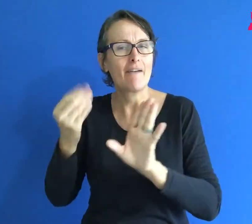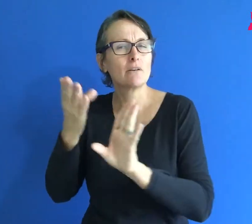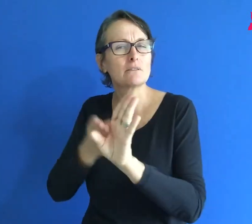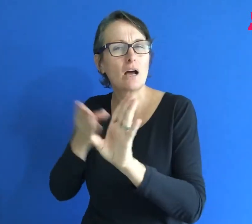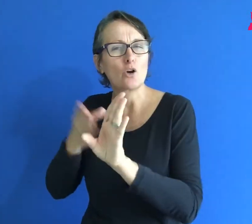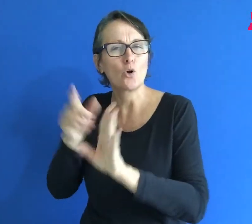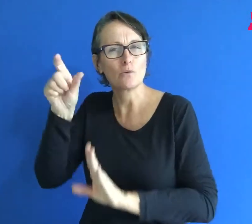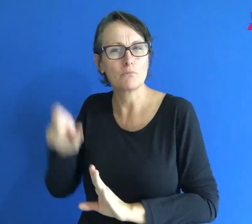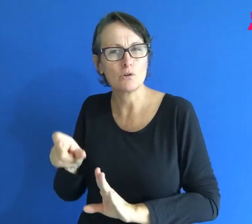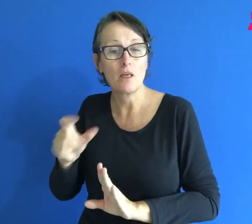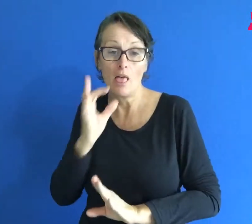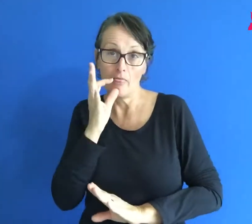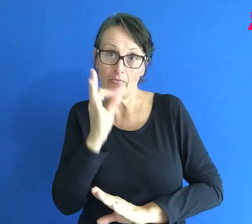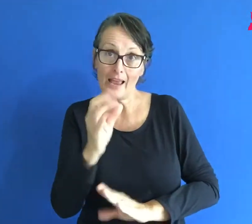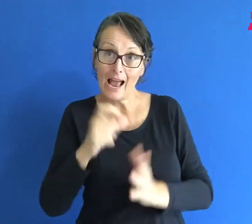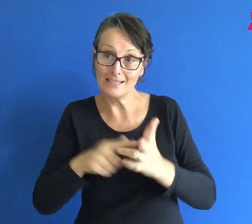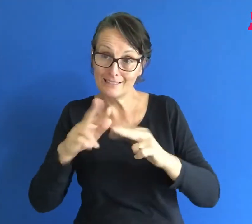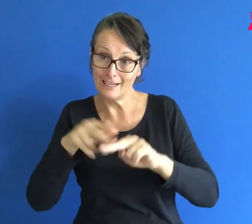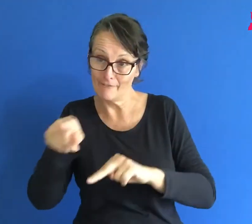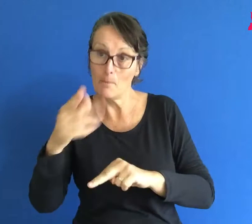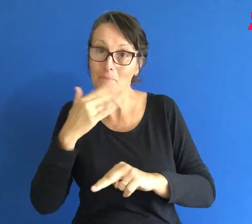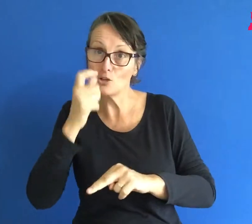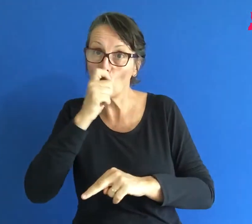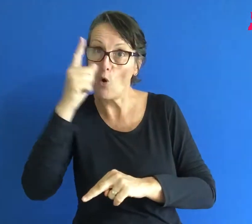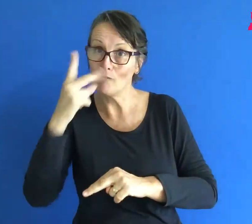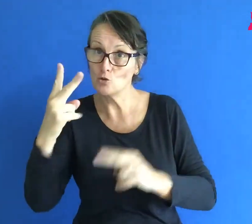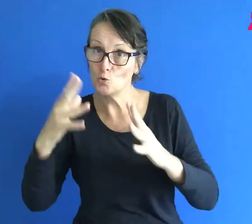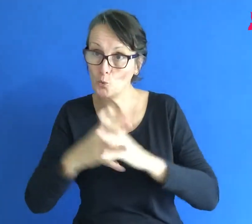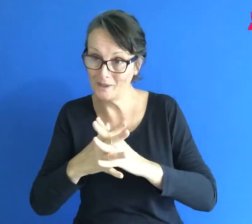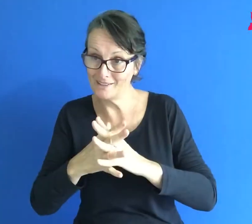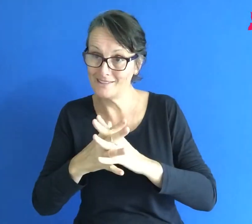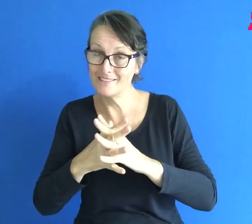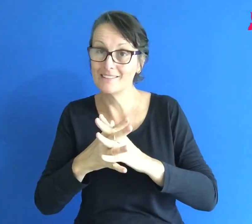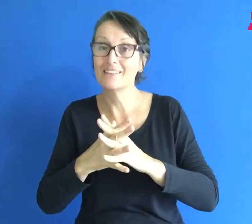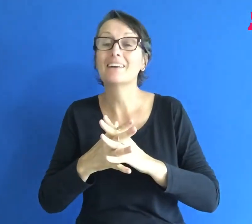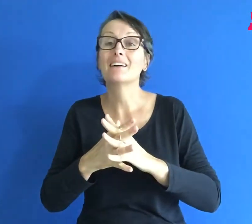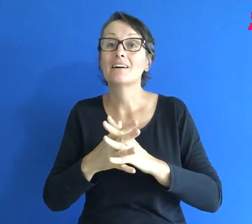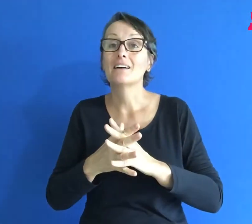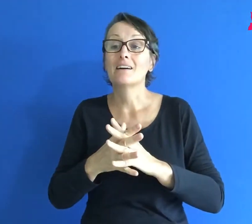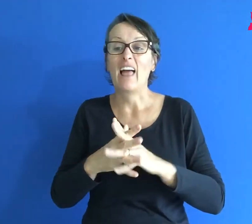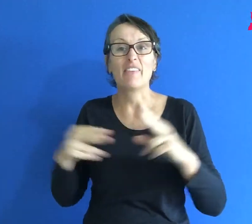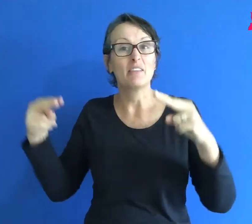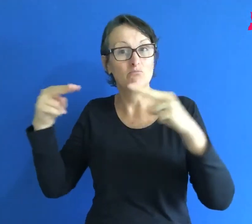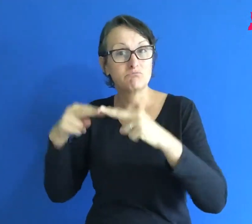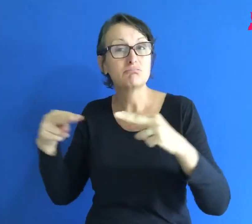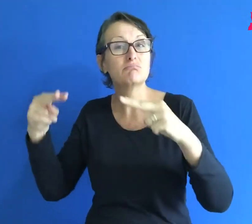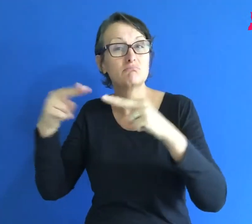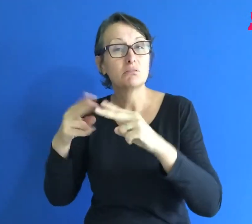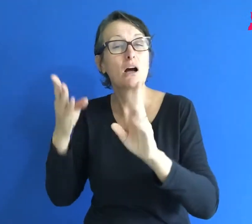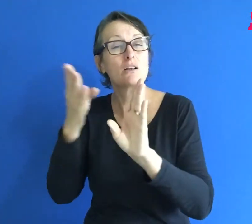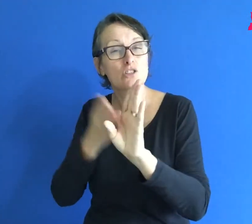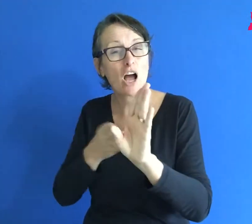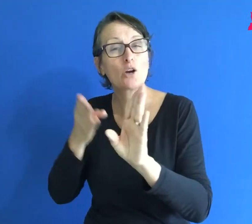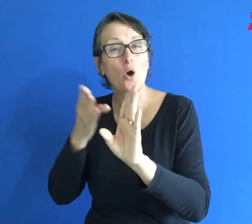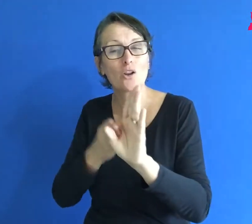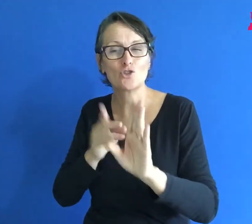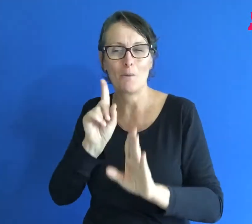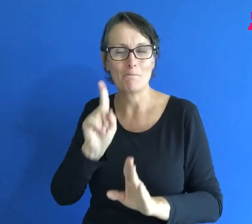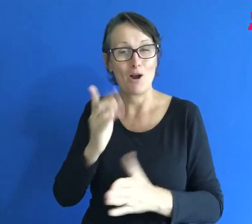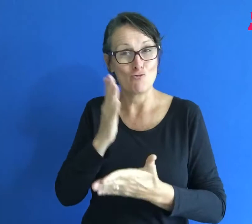on leave, he had a few sessions, but he tells her what pretty much he believes she wants to hear. I would